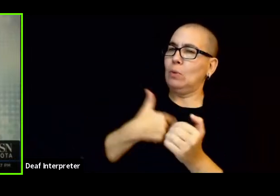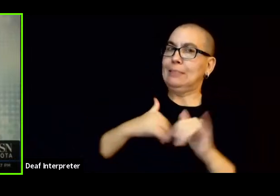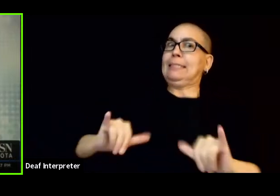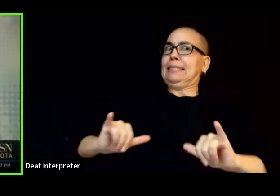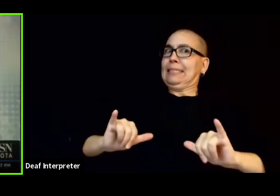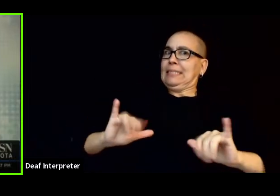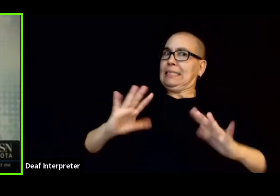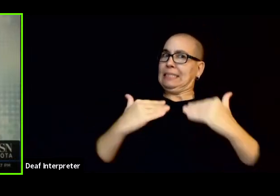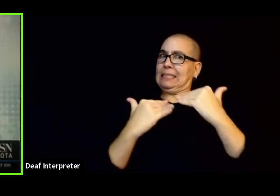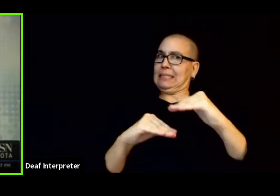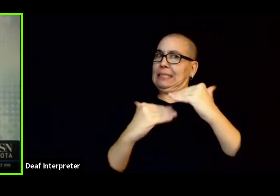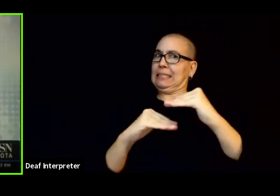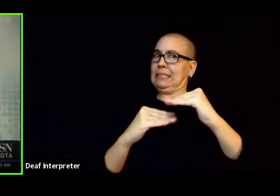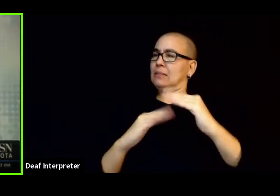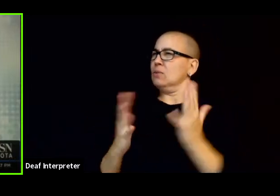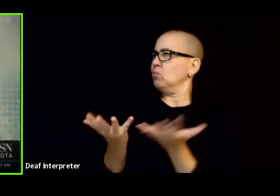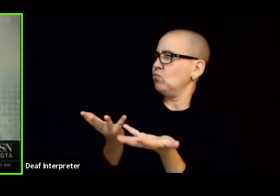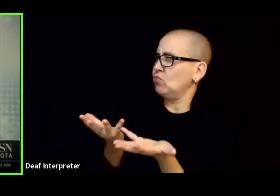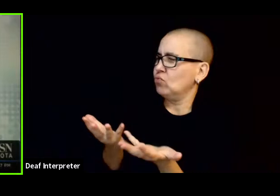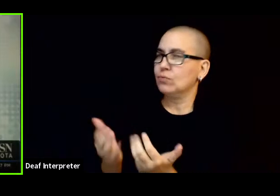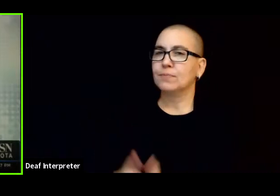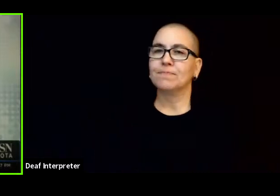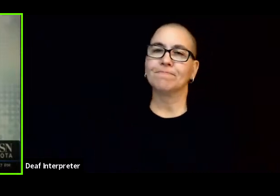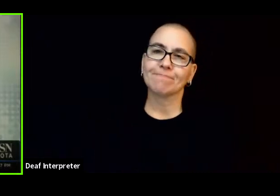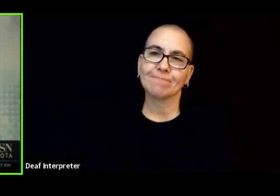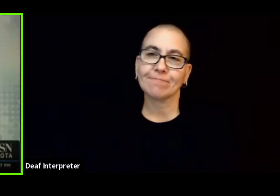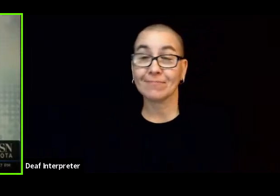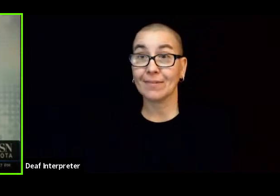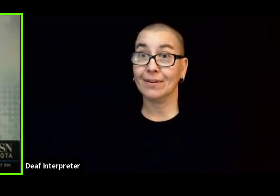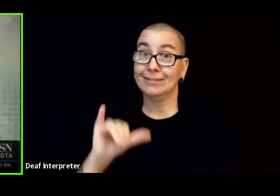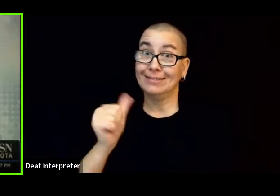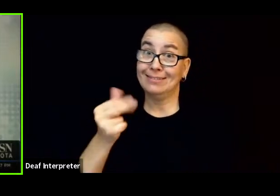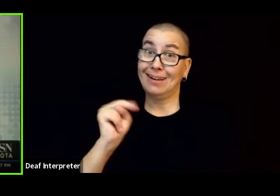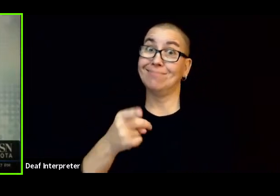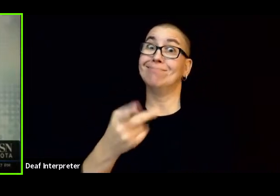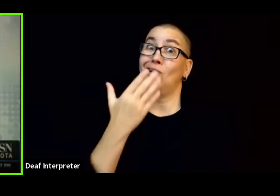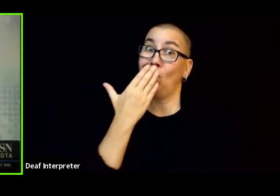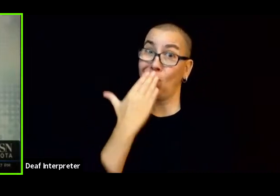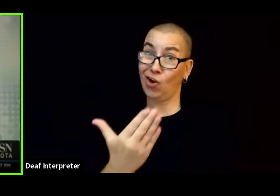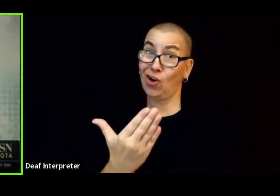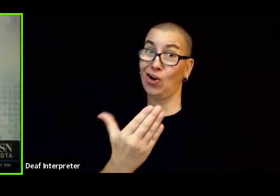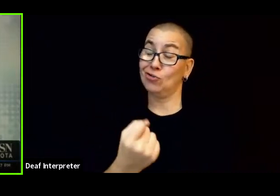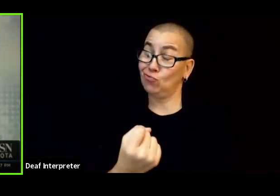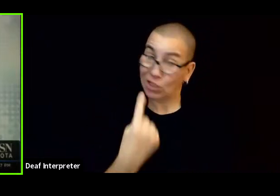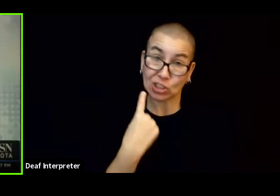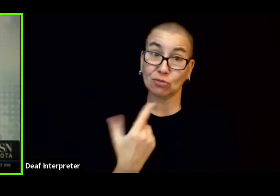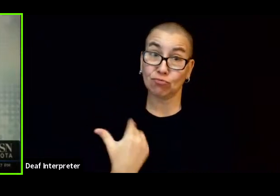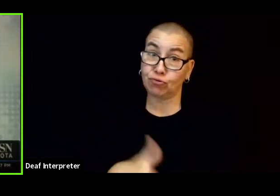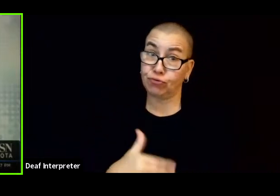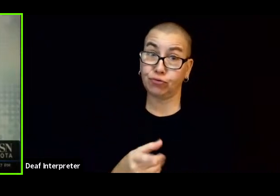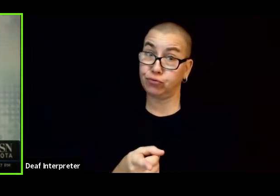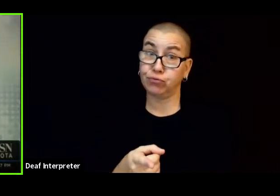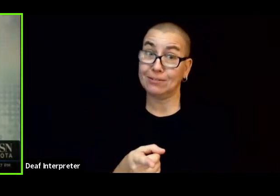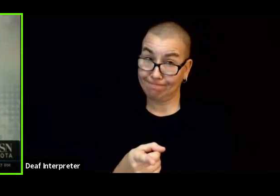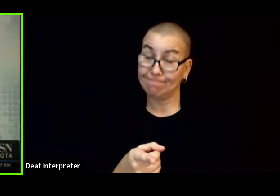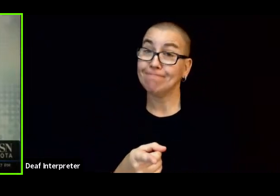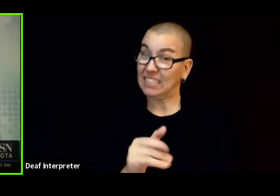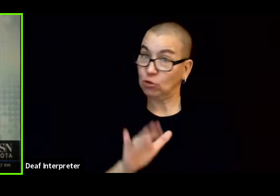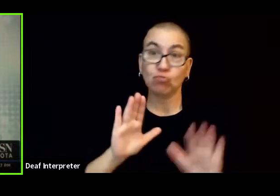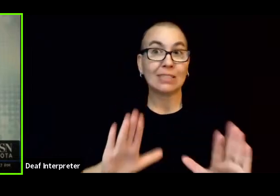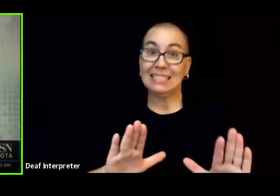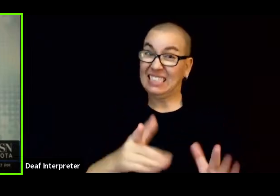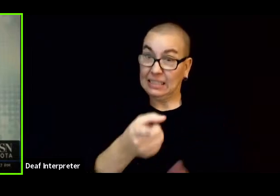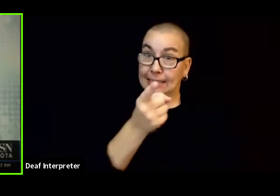Thanks. That's a great question, and that is precisely correct. That despite our growth in